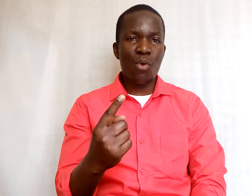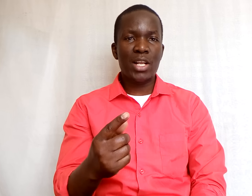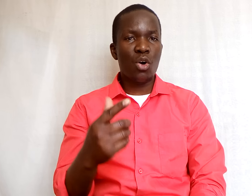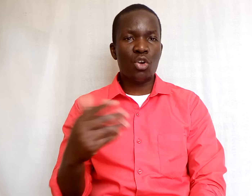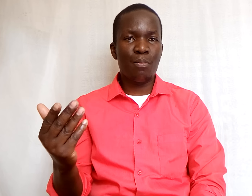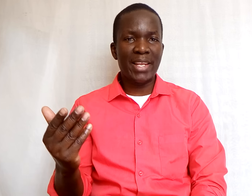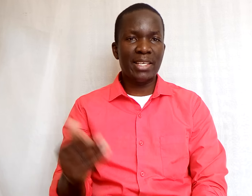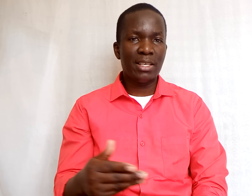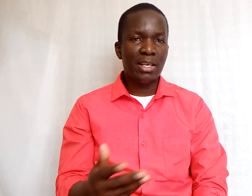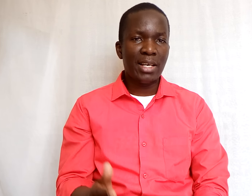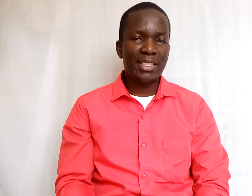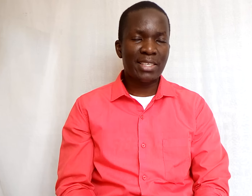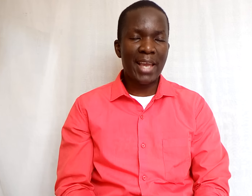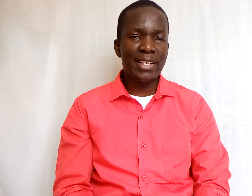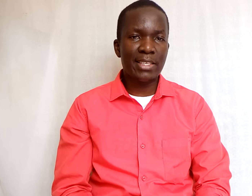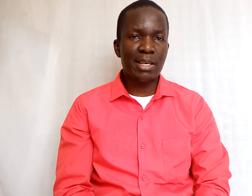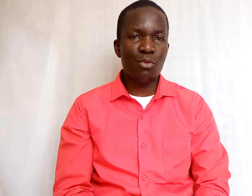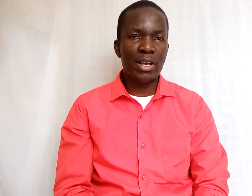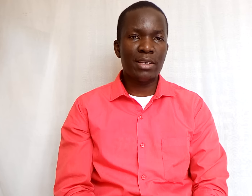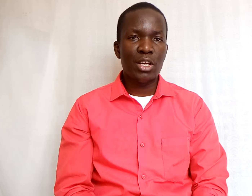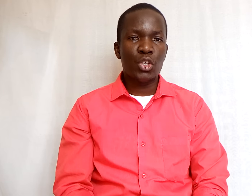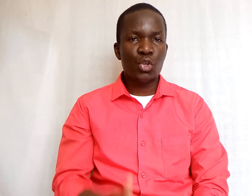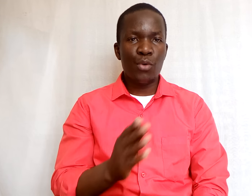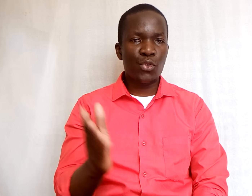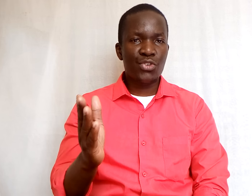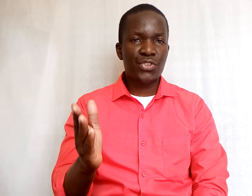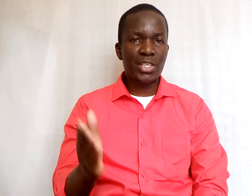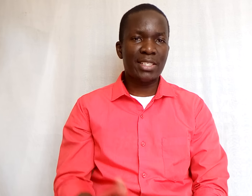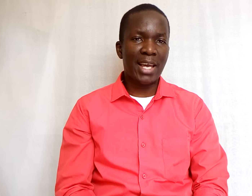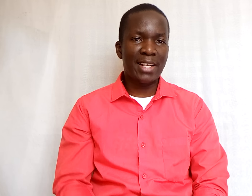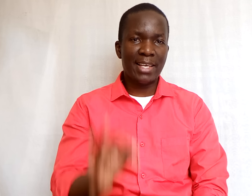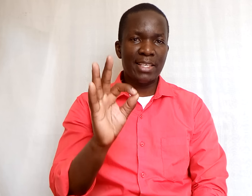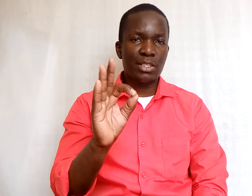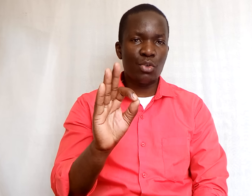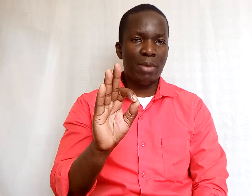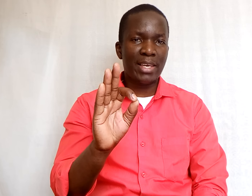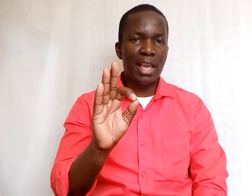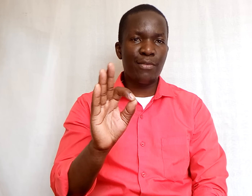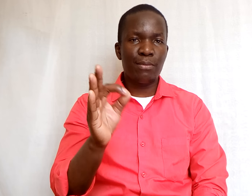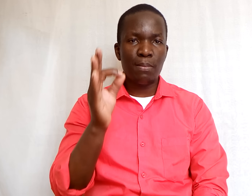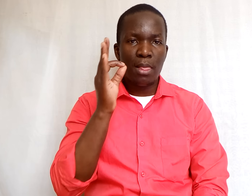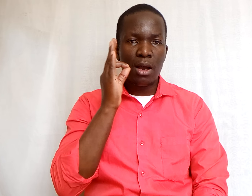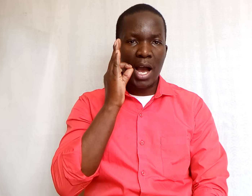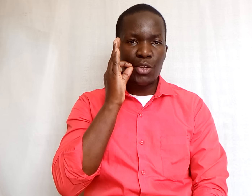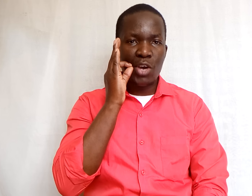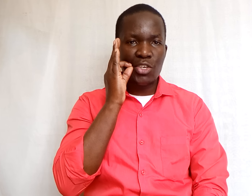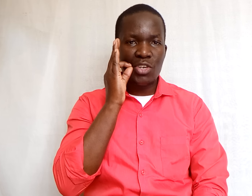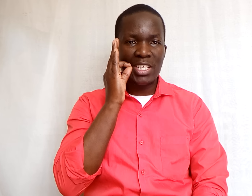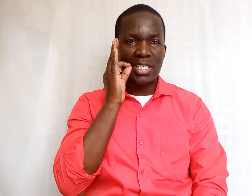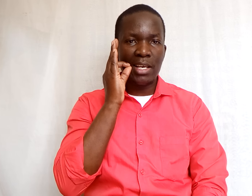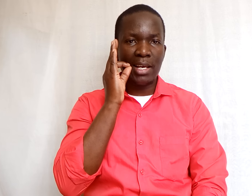one or many. It's signed in the same way. So fruits is signed like this. You make F and you articulate it here like